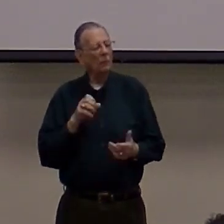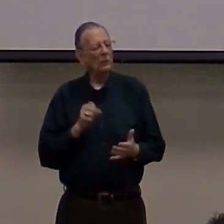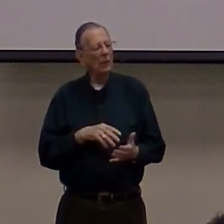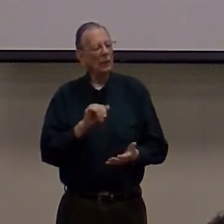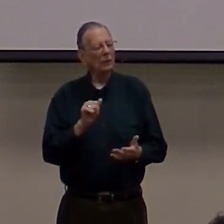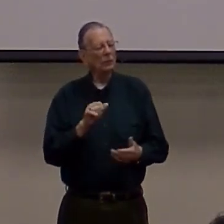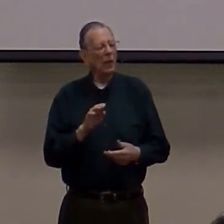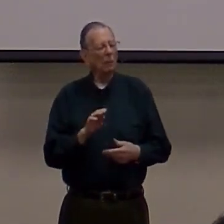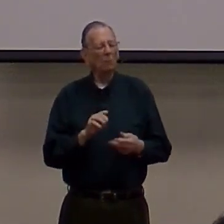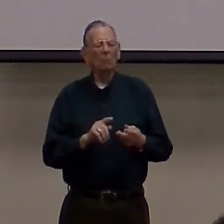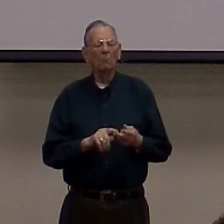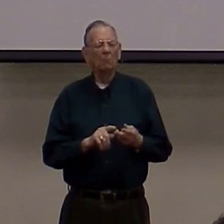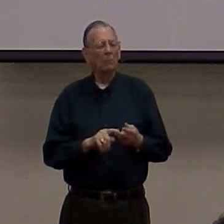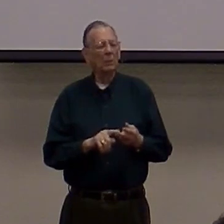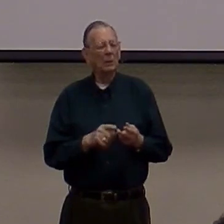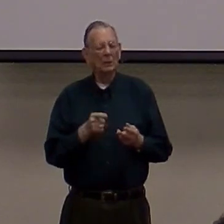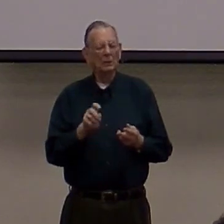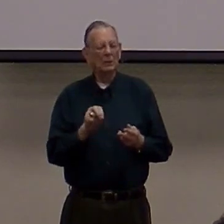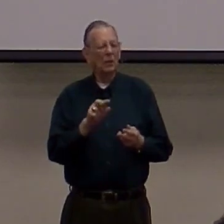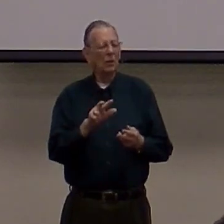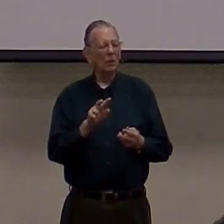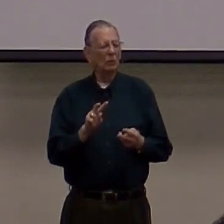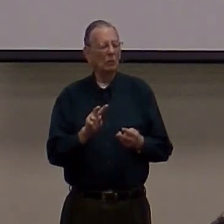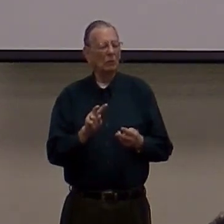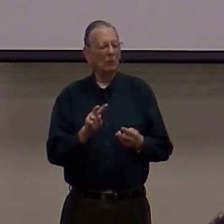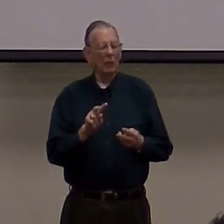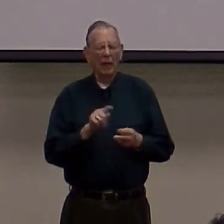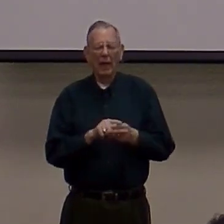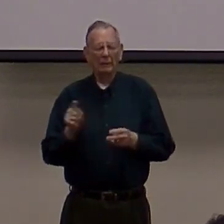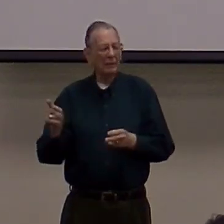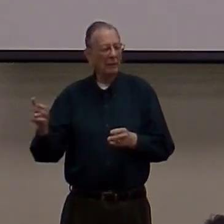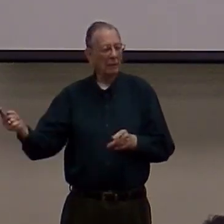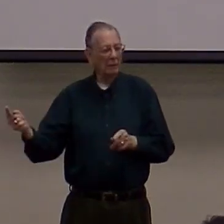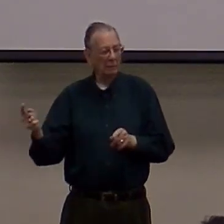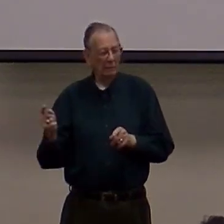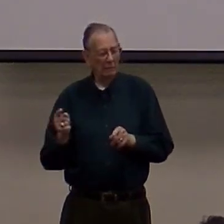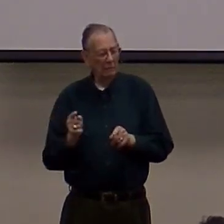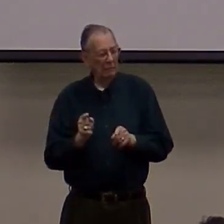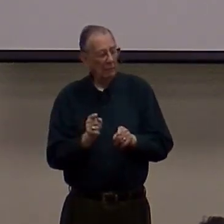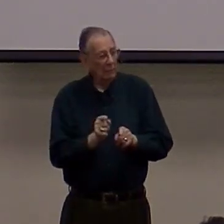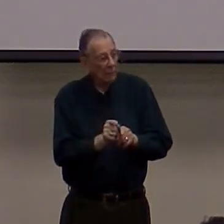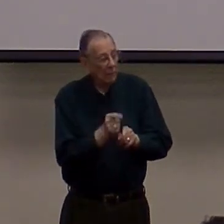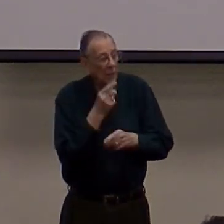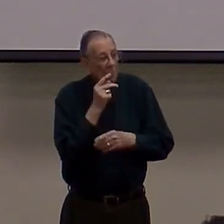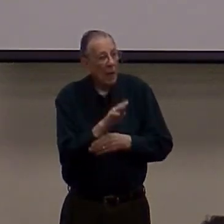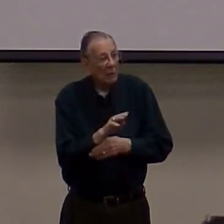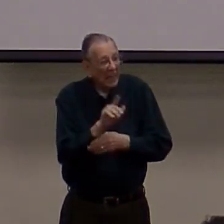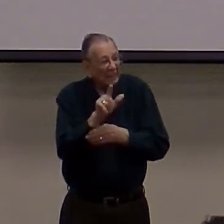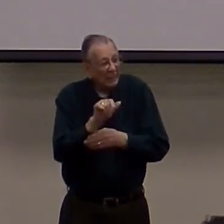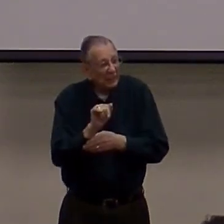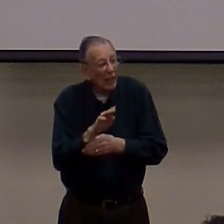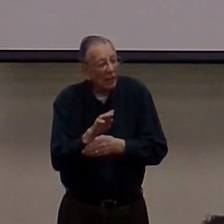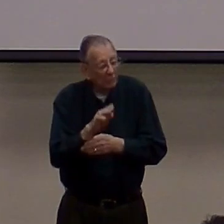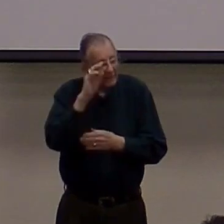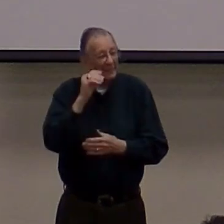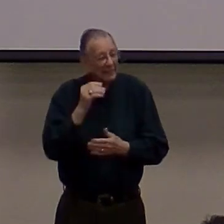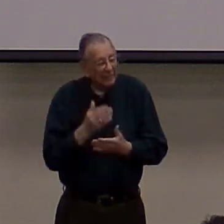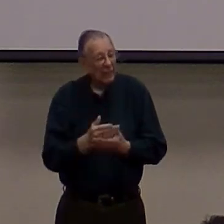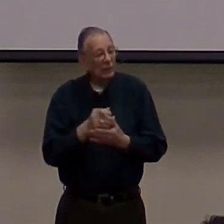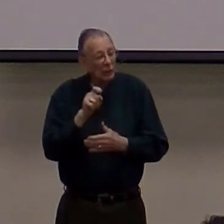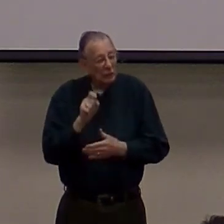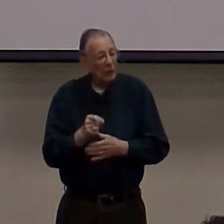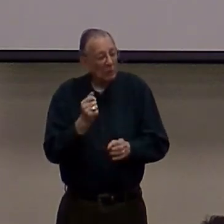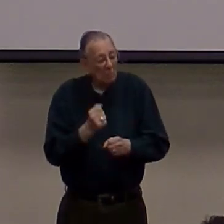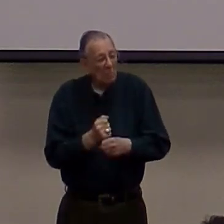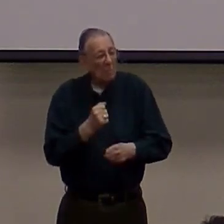Jacob in Genesis 32 as he returns to the promised land. Jacob, his sons are supposed to